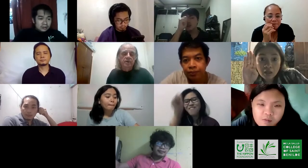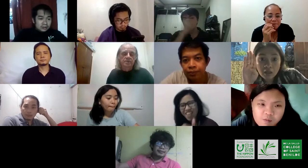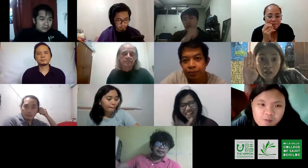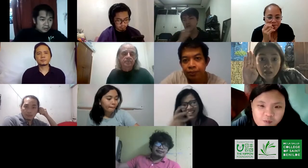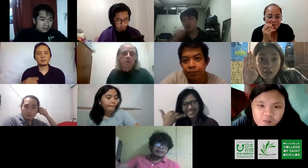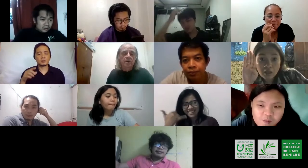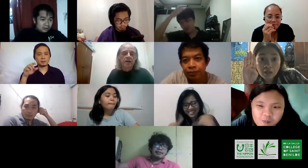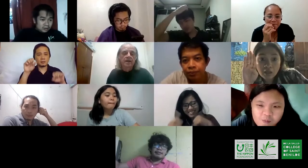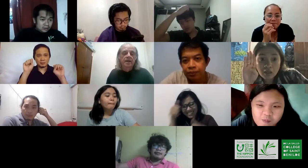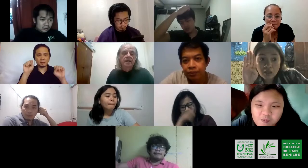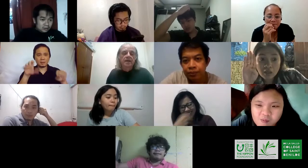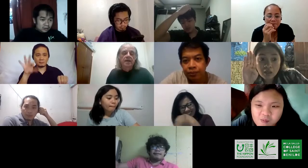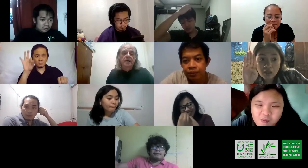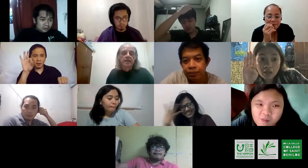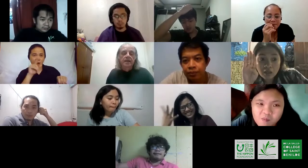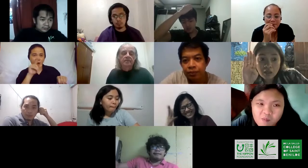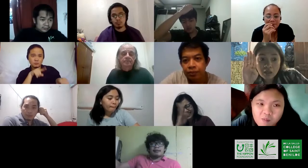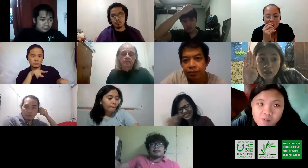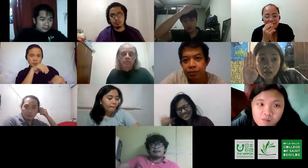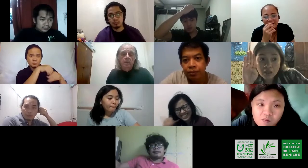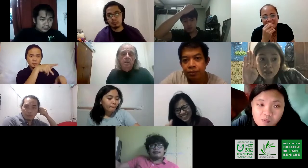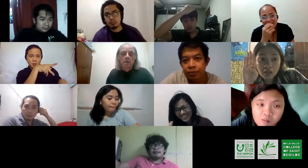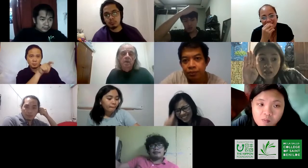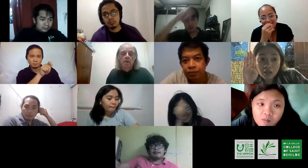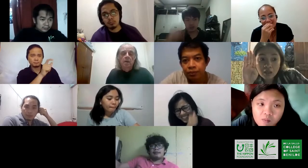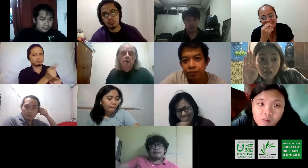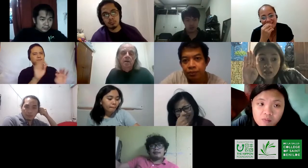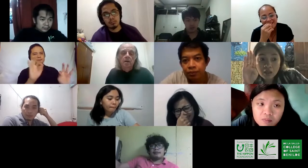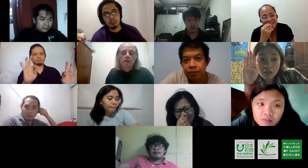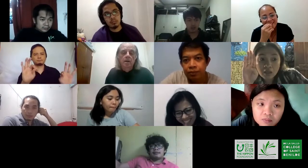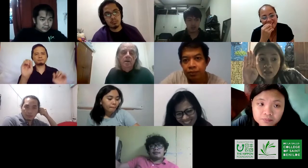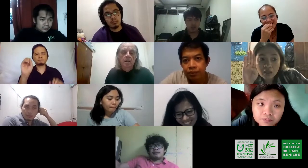those questions. Okay. Now,